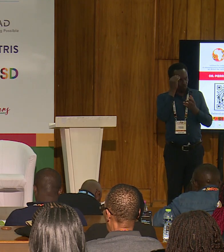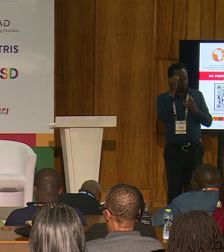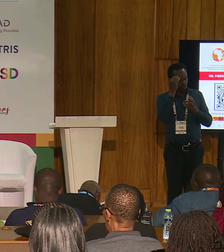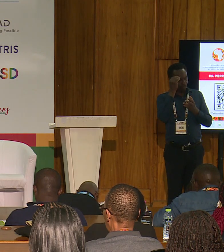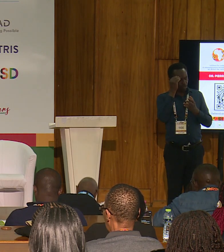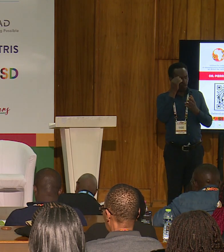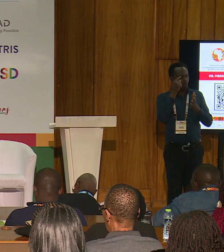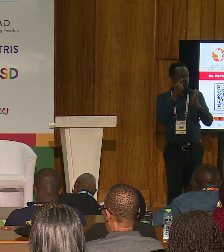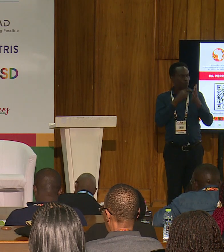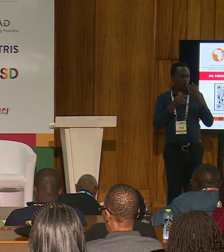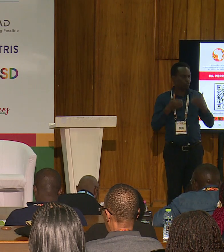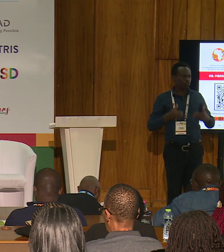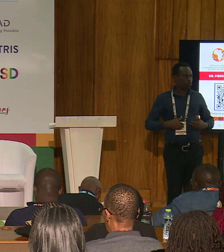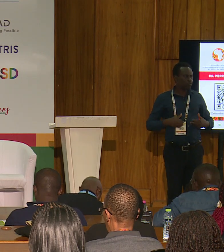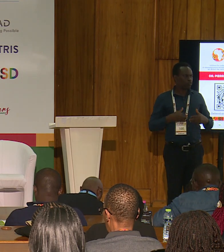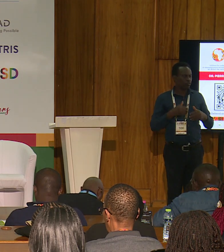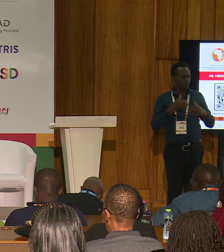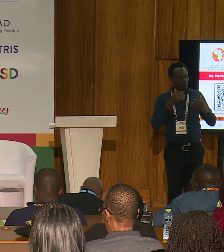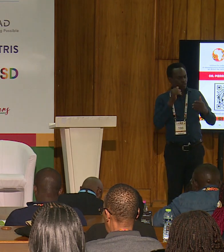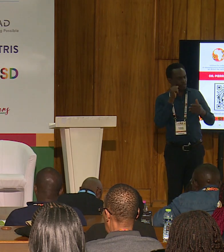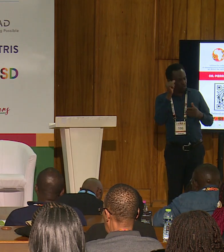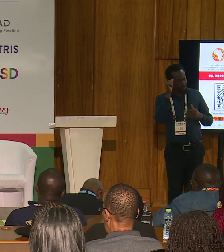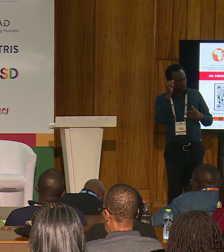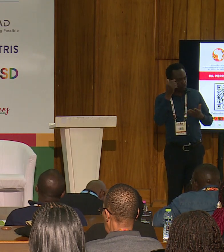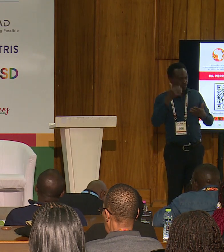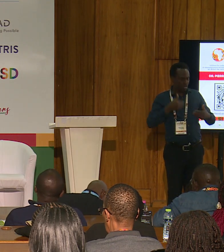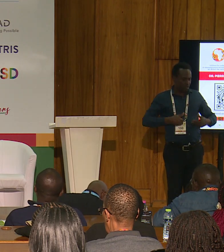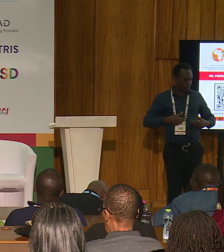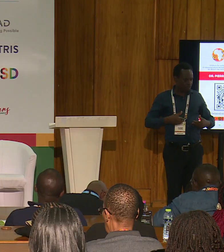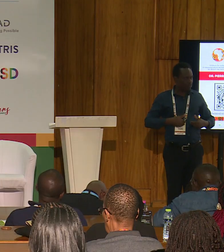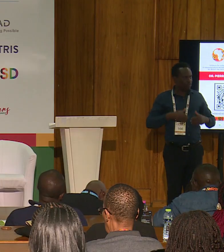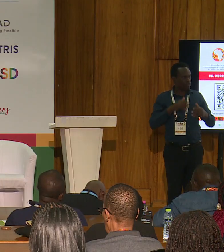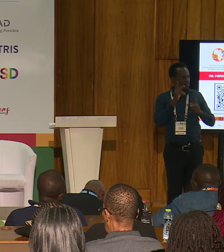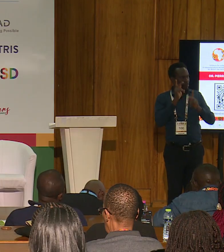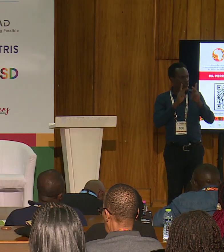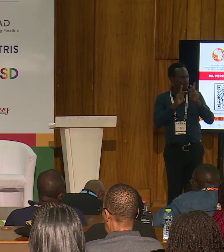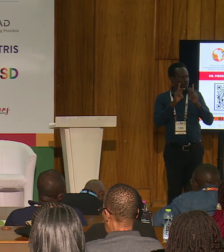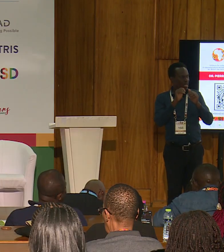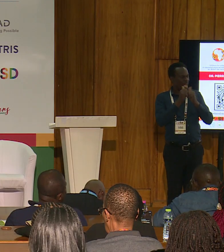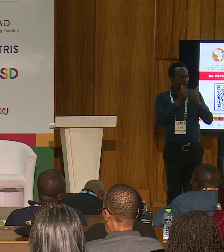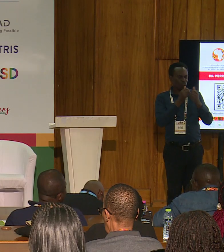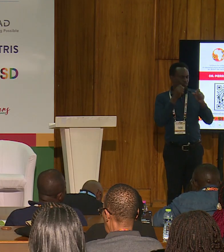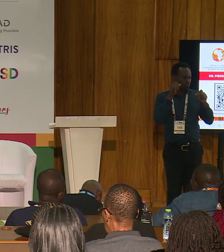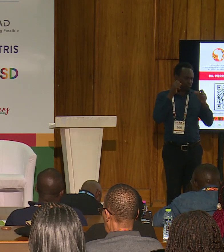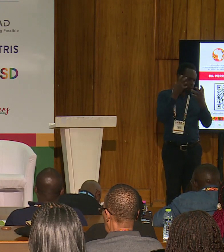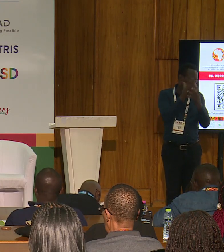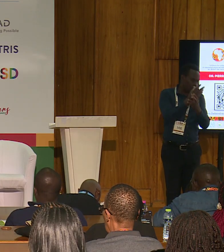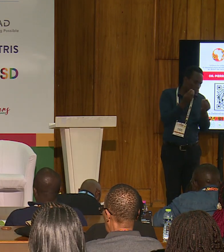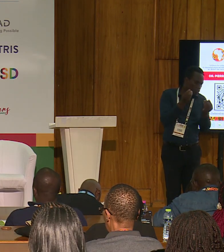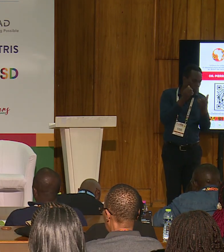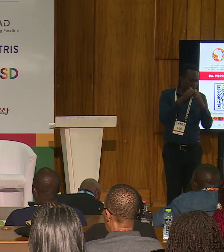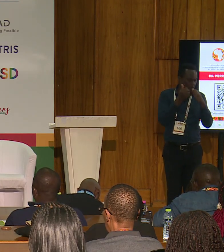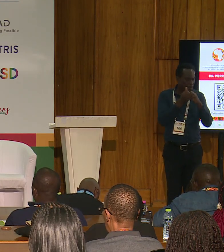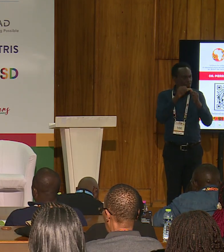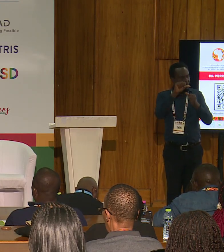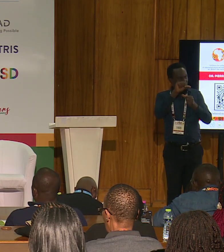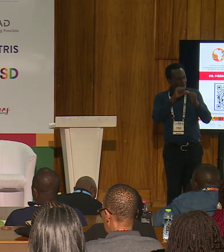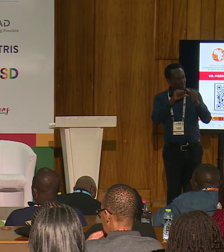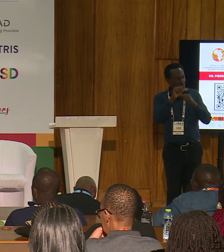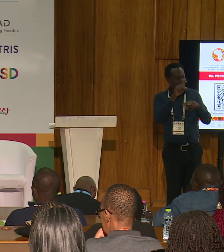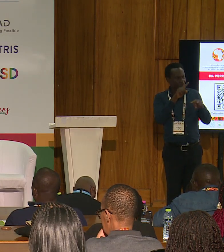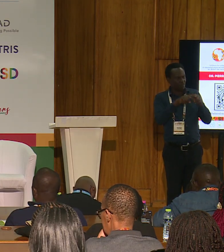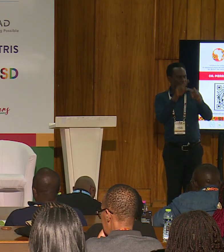with the youth that you work with in trying to come up with ways of how to tackle both of those stigmas around